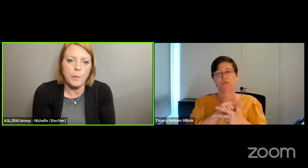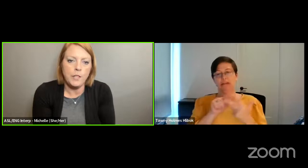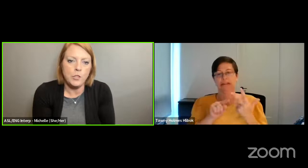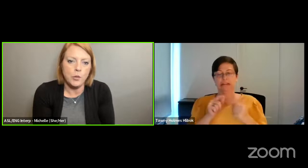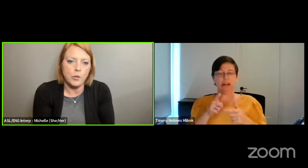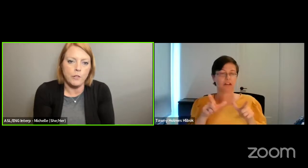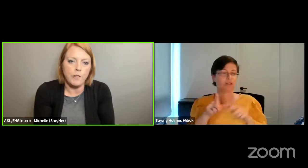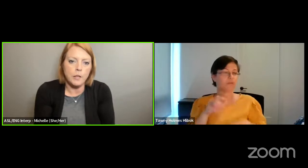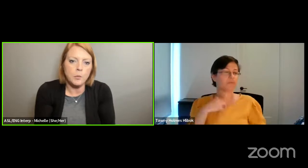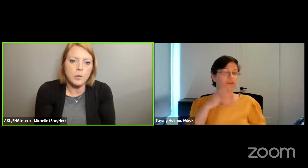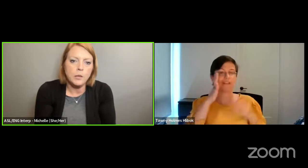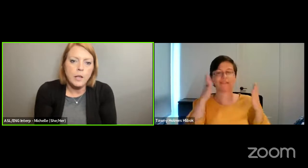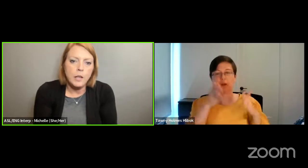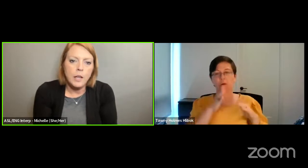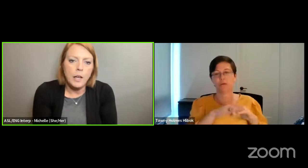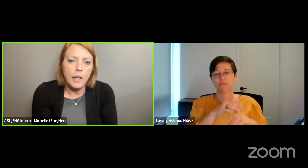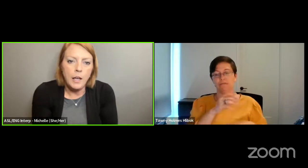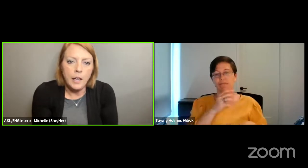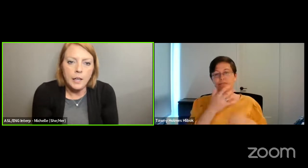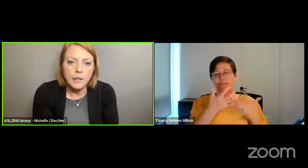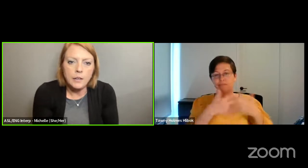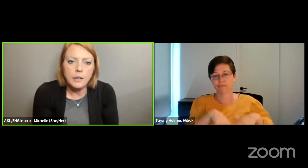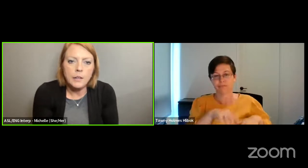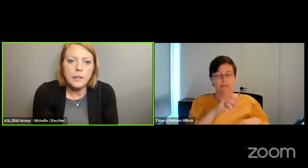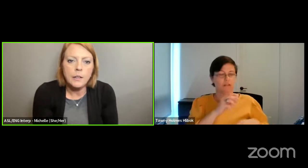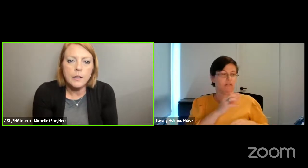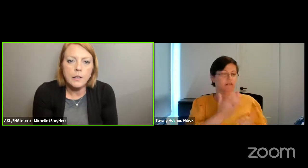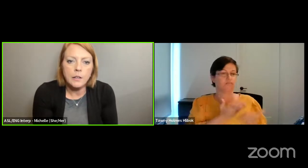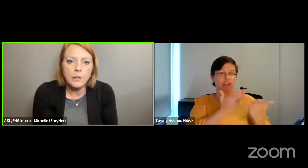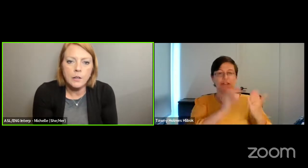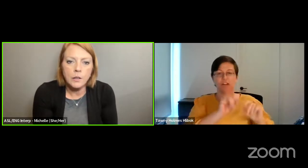So we will make sure those are available, and